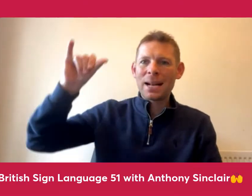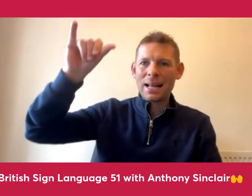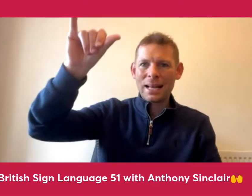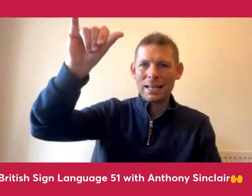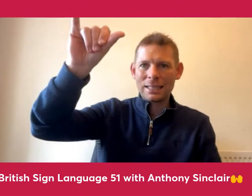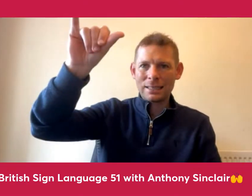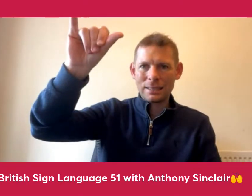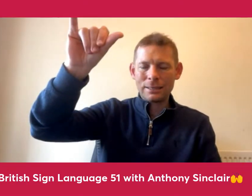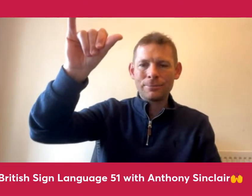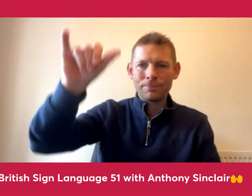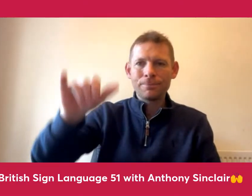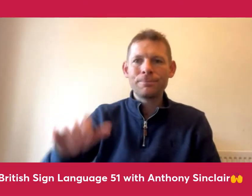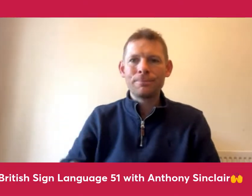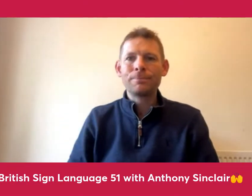or your plane,